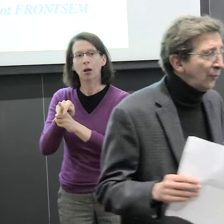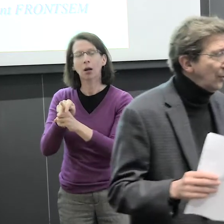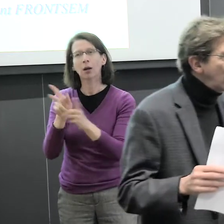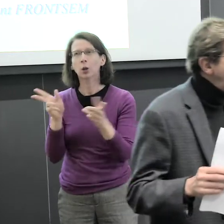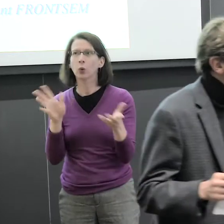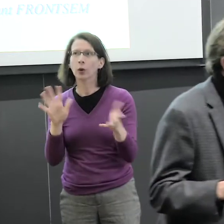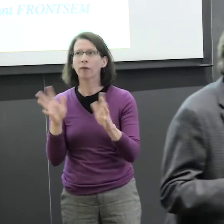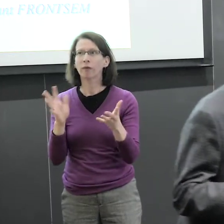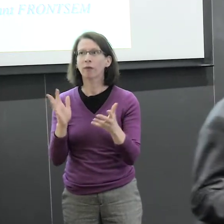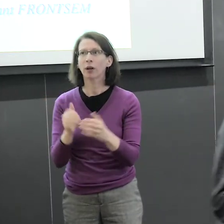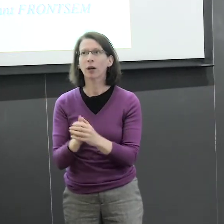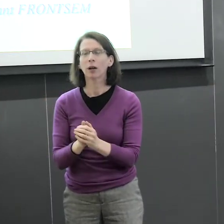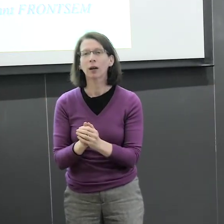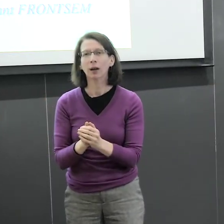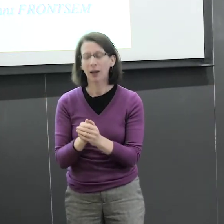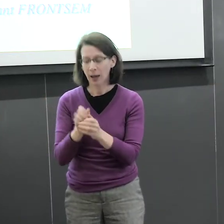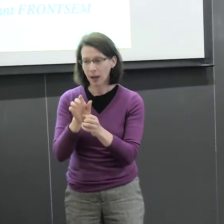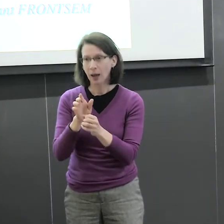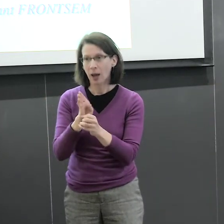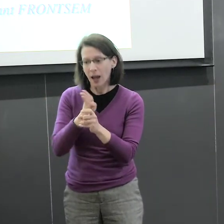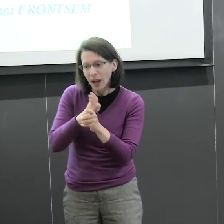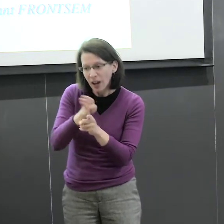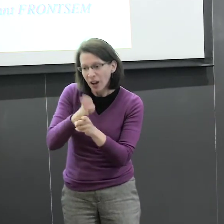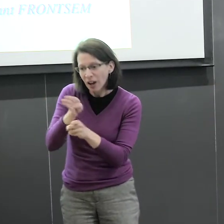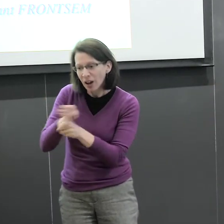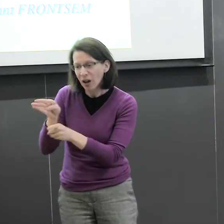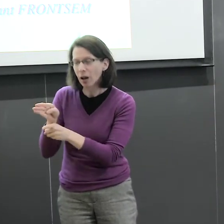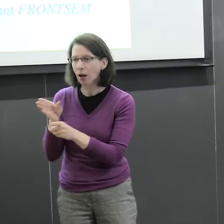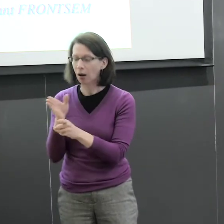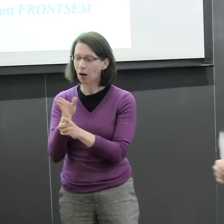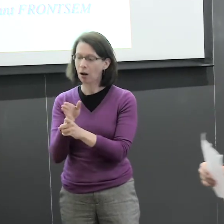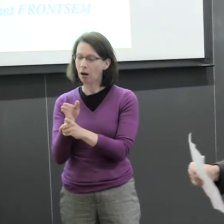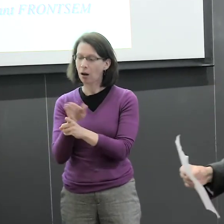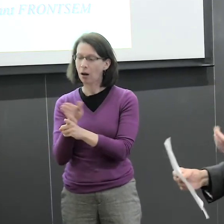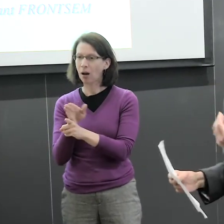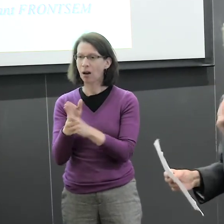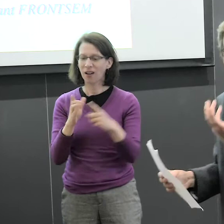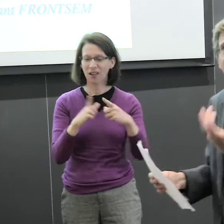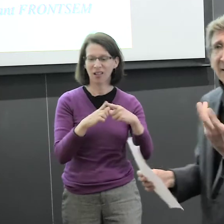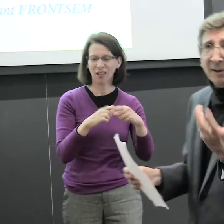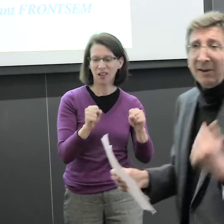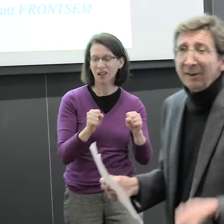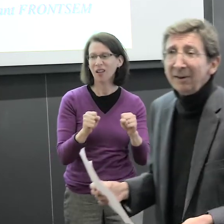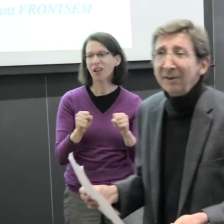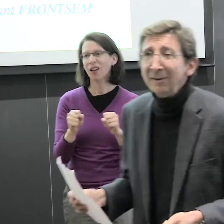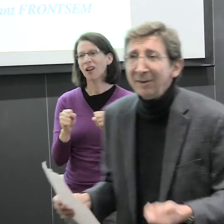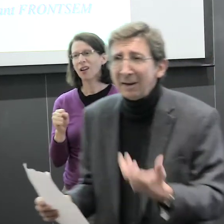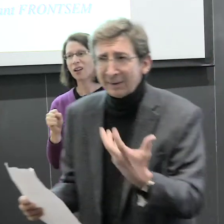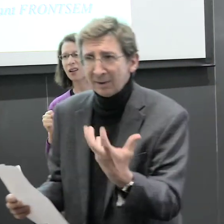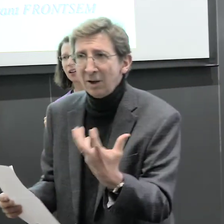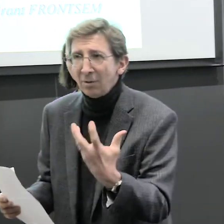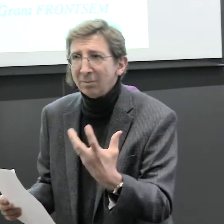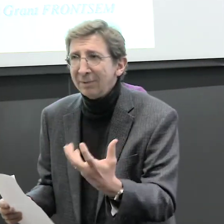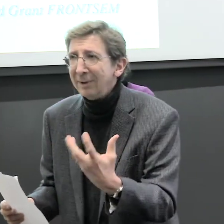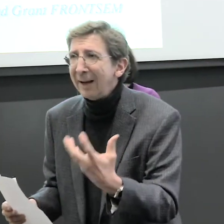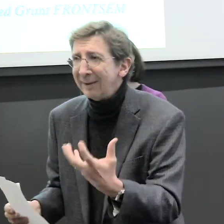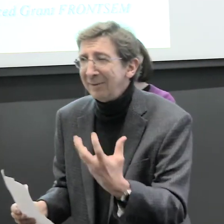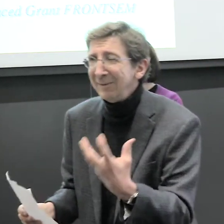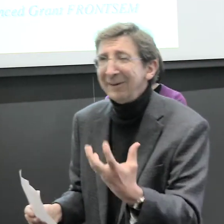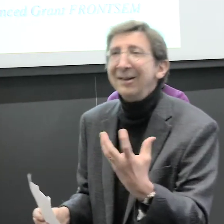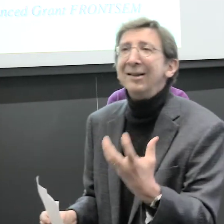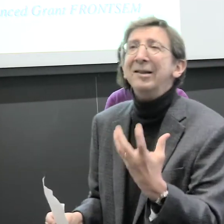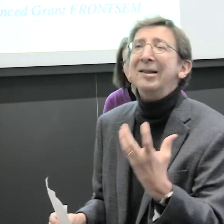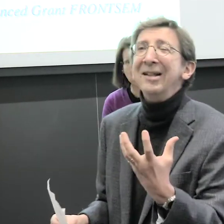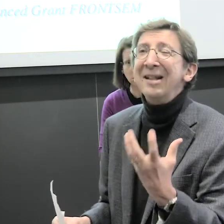sort of areas that are at the borderline of linguistics as, you know,